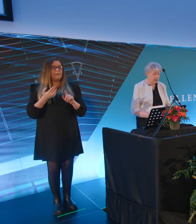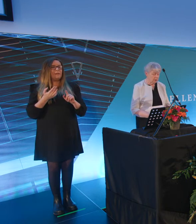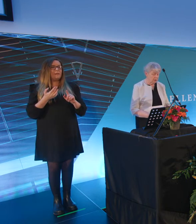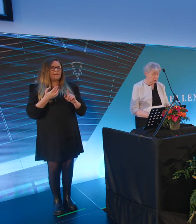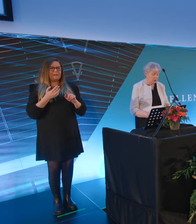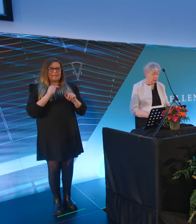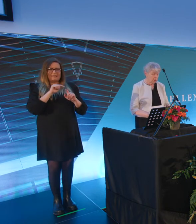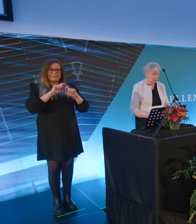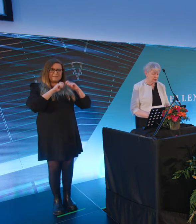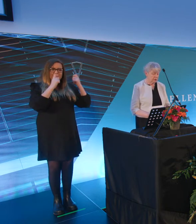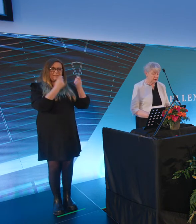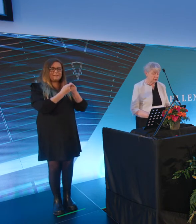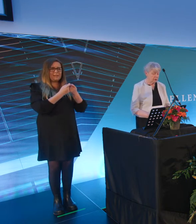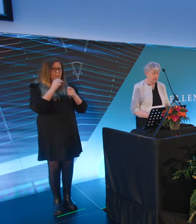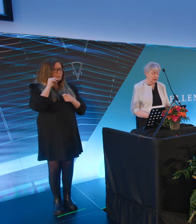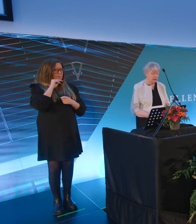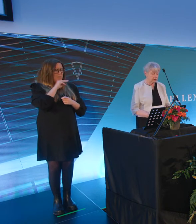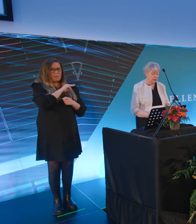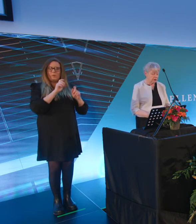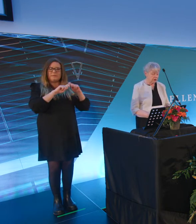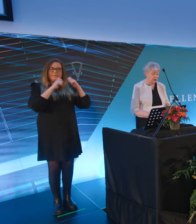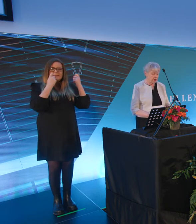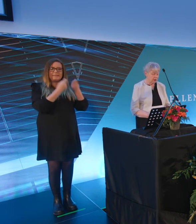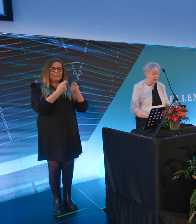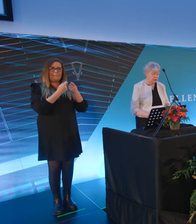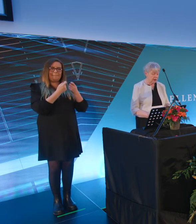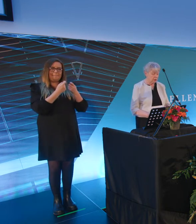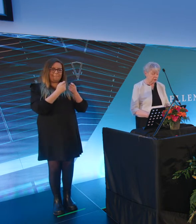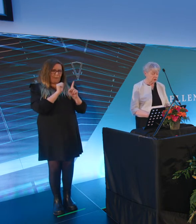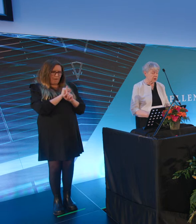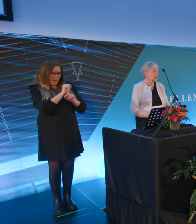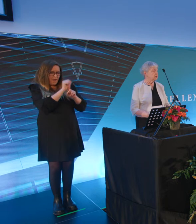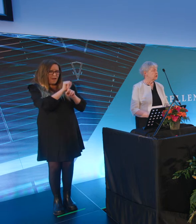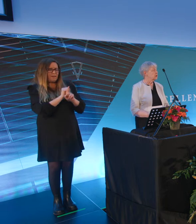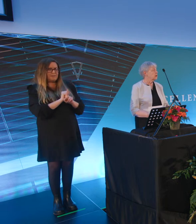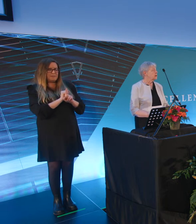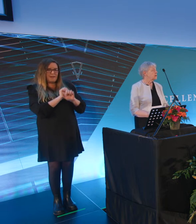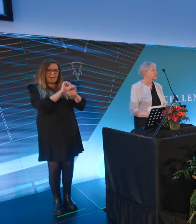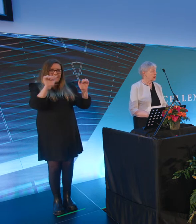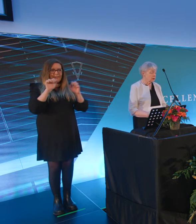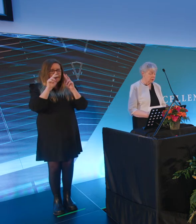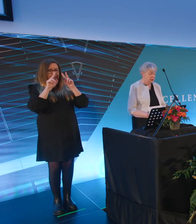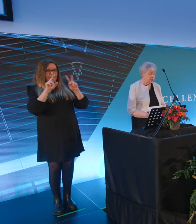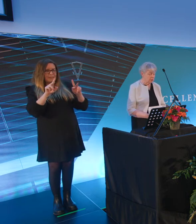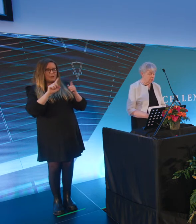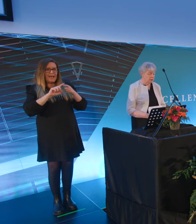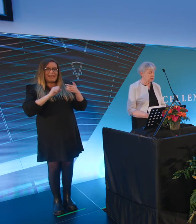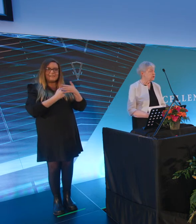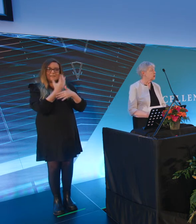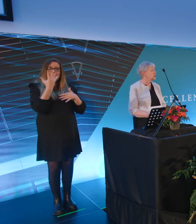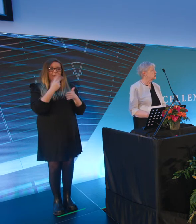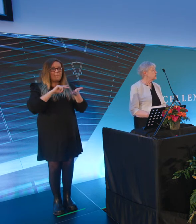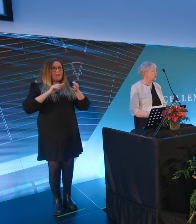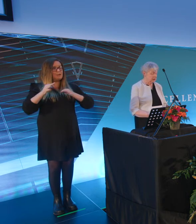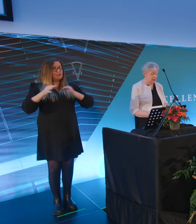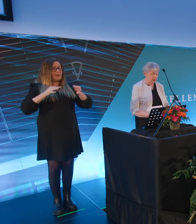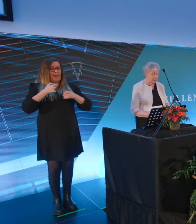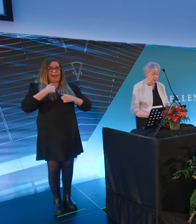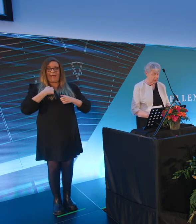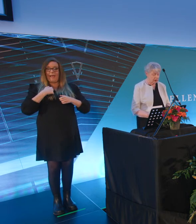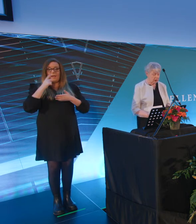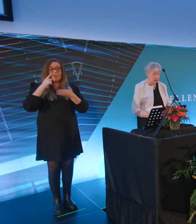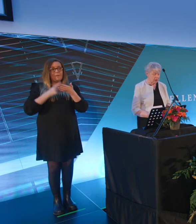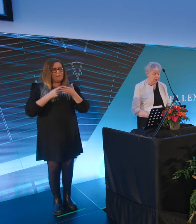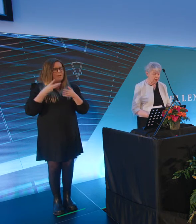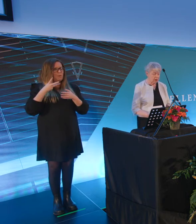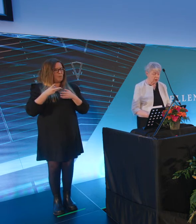valiant team to refine its vision and to develop a strategy that I believe is resilient and